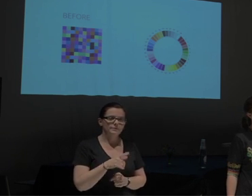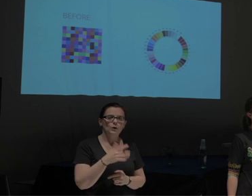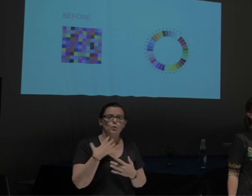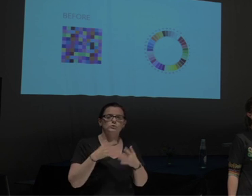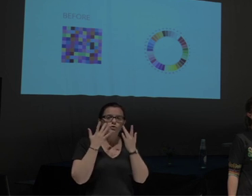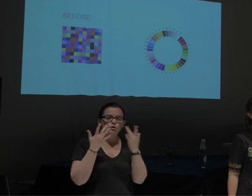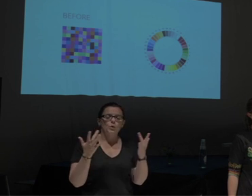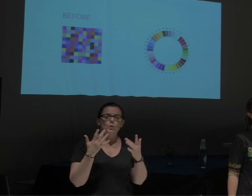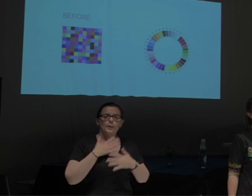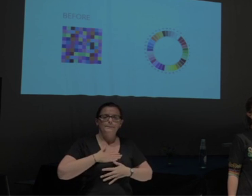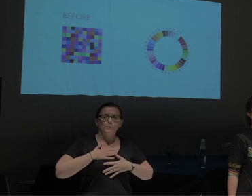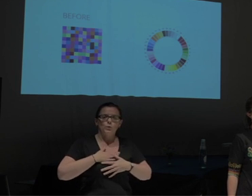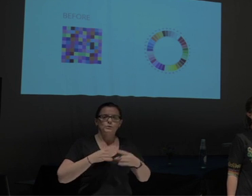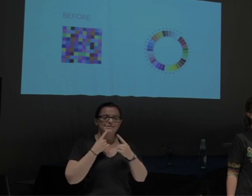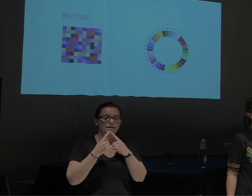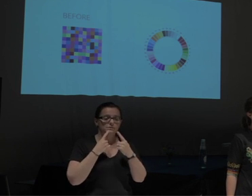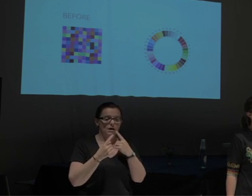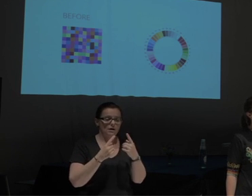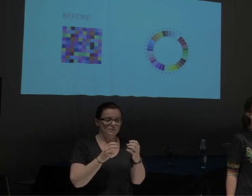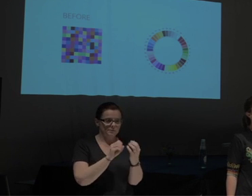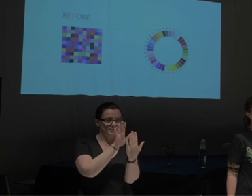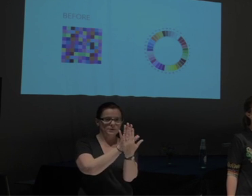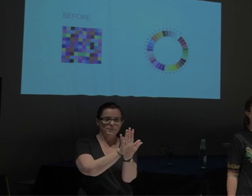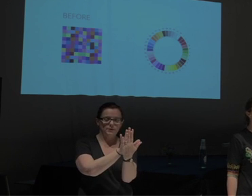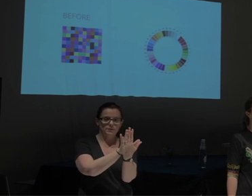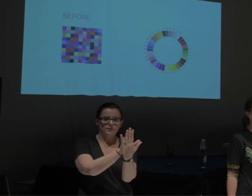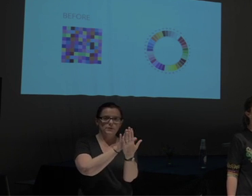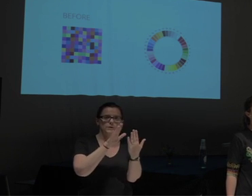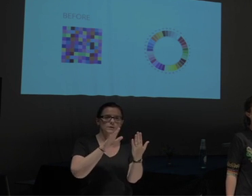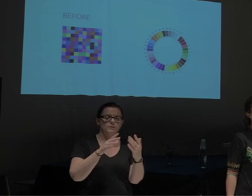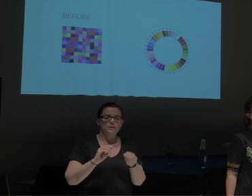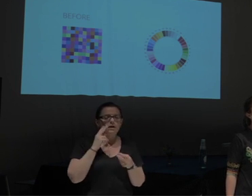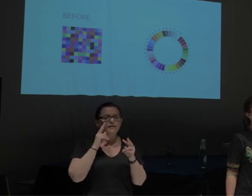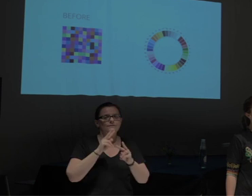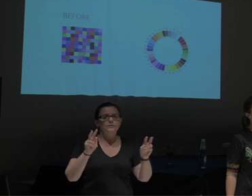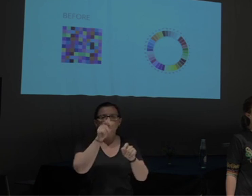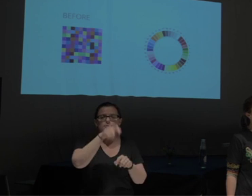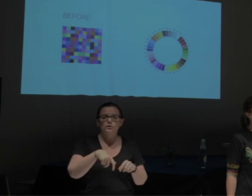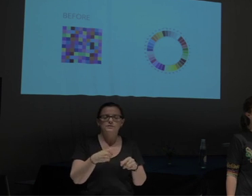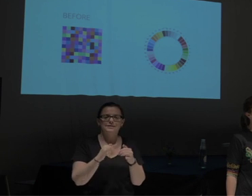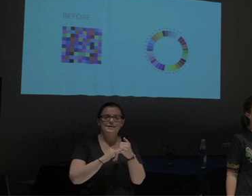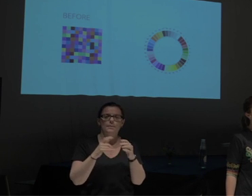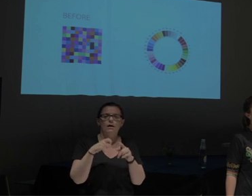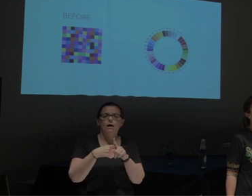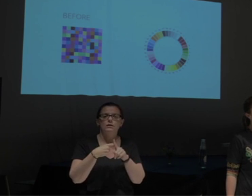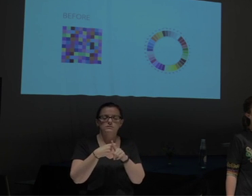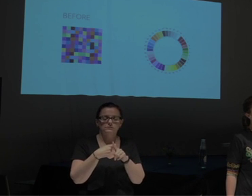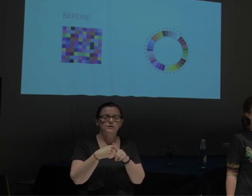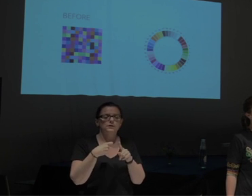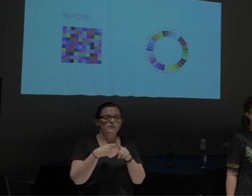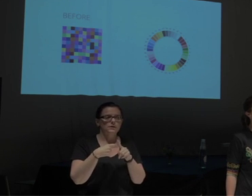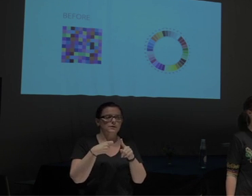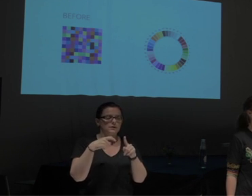data was rendered into a visual graphic by designer Saba Khan, and she's going to explain in this video how she took